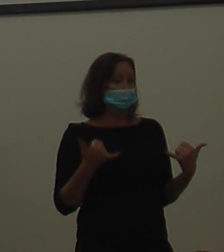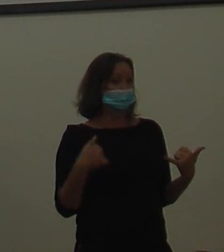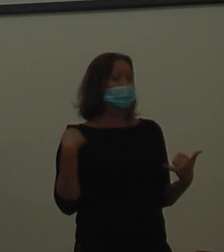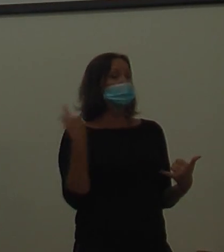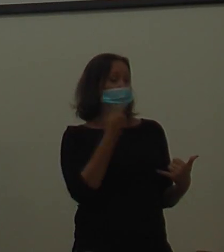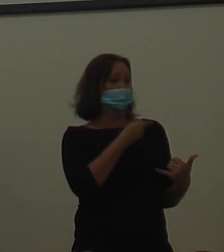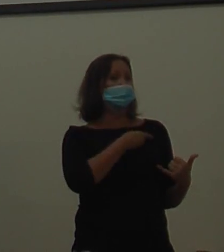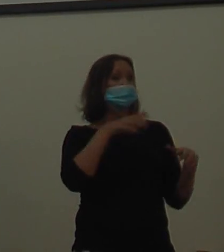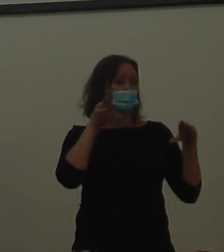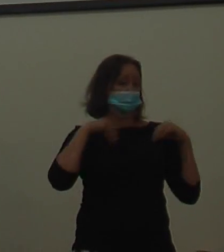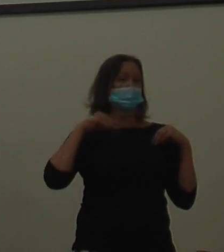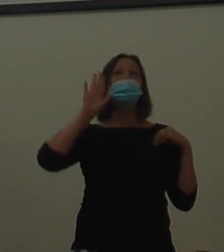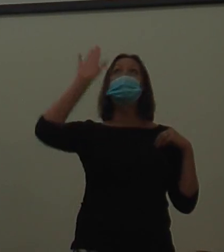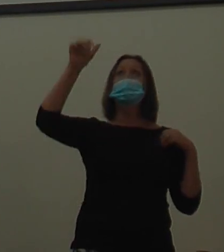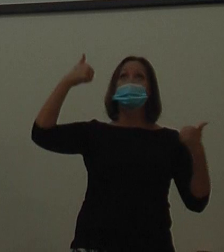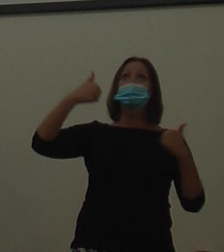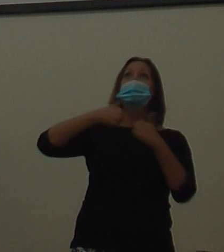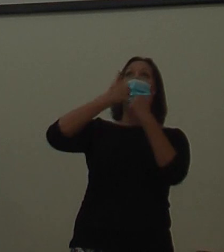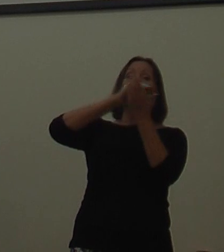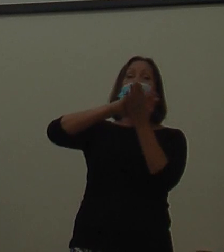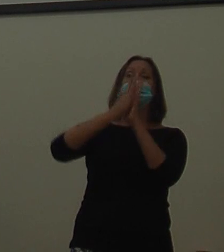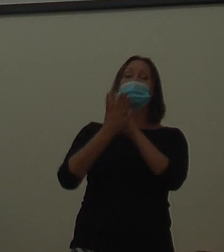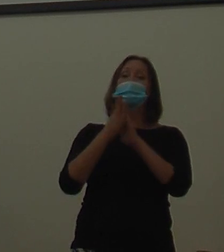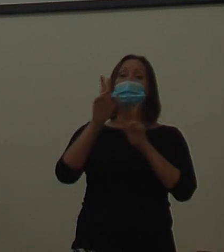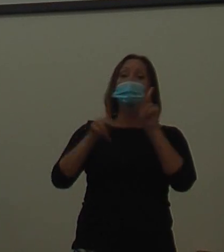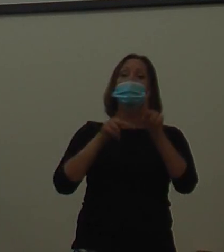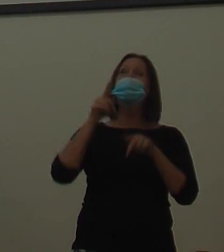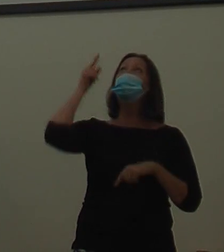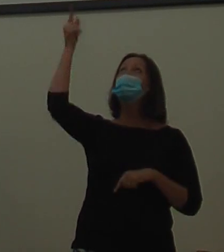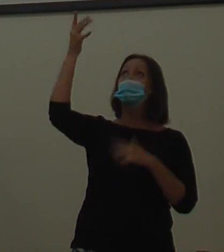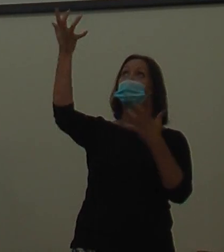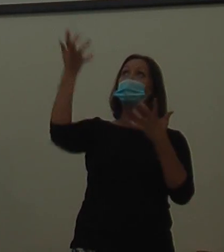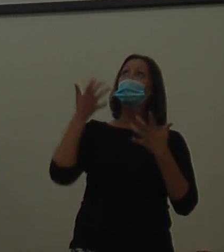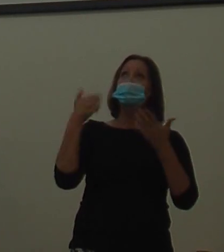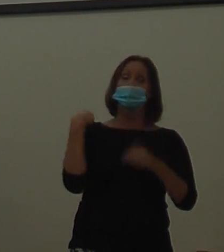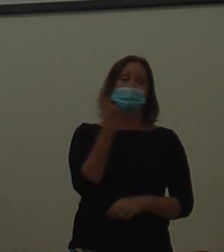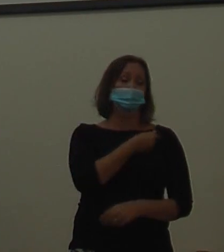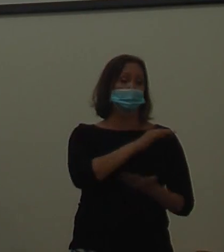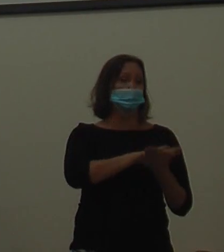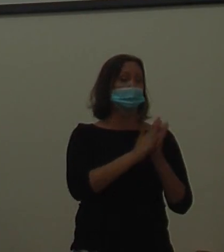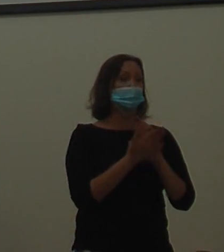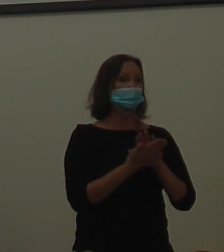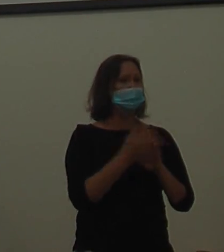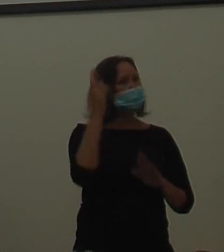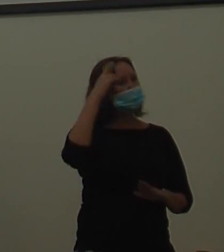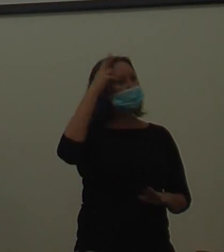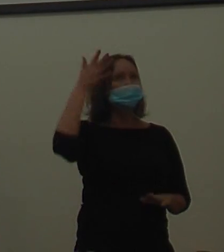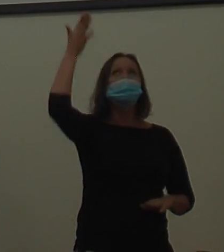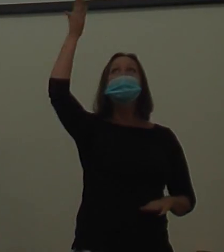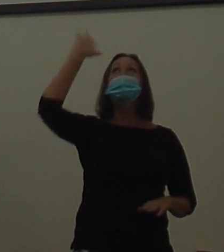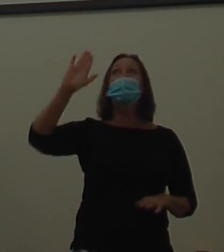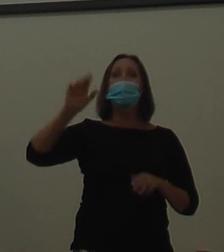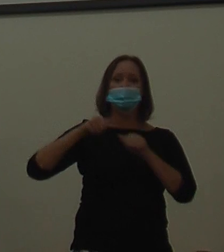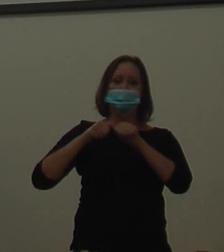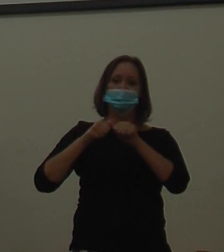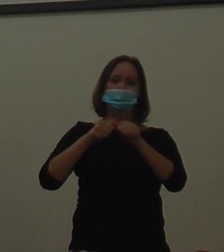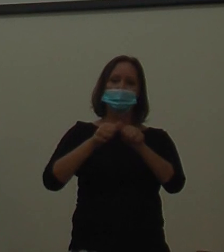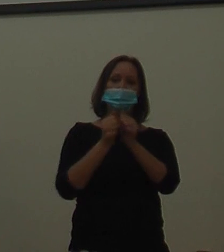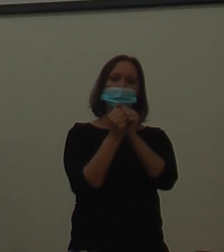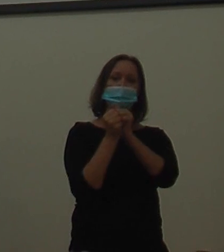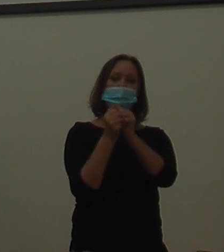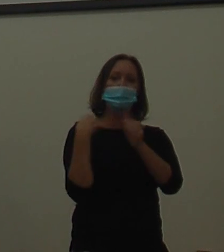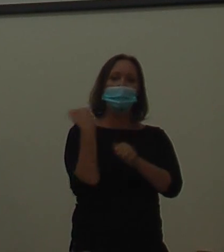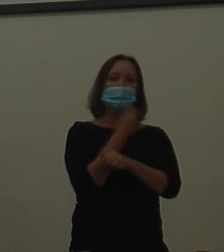and be what God wants us to be, realizing that God will walk with us, will go with us, will be there with us no matter what the